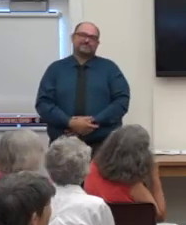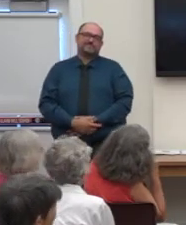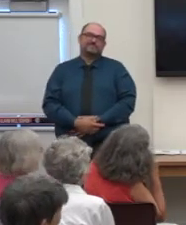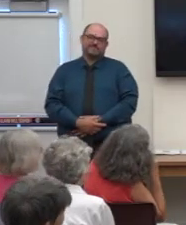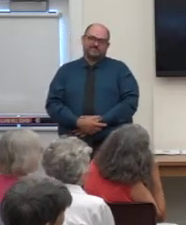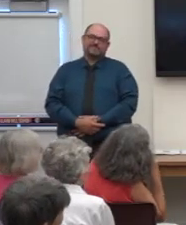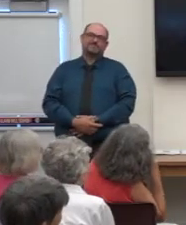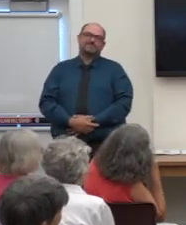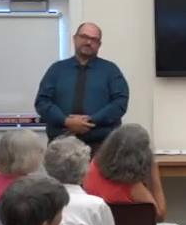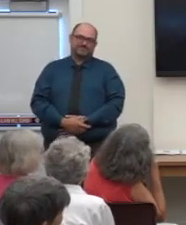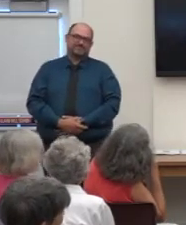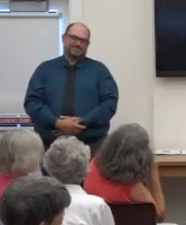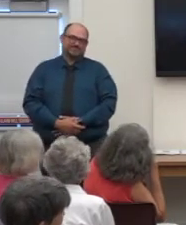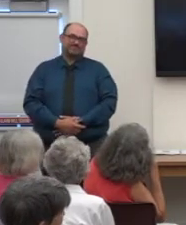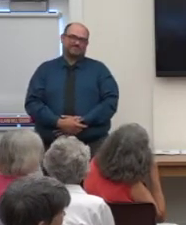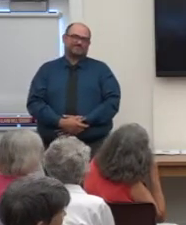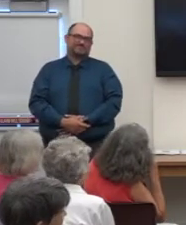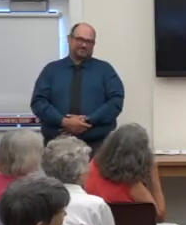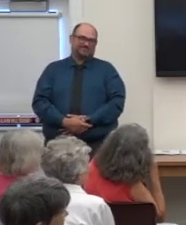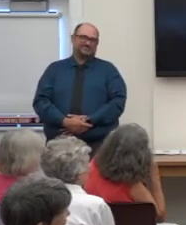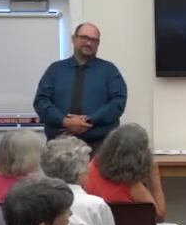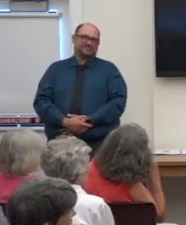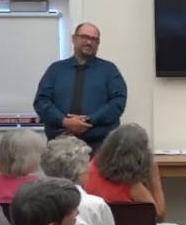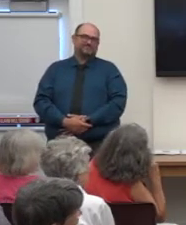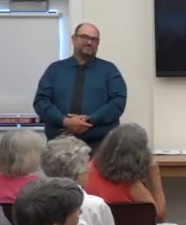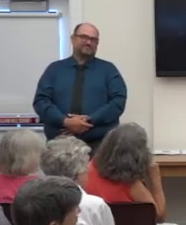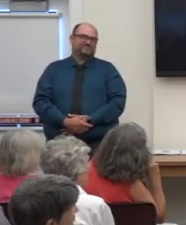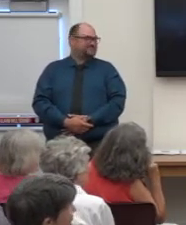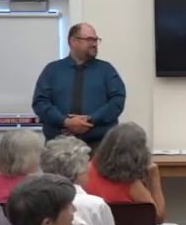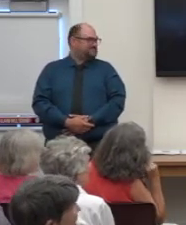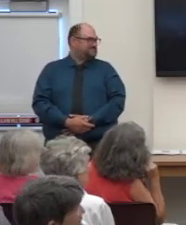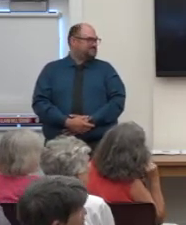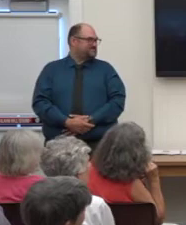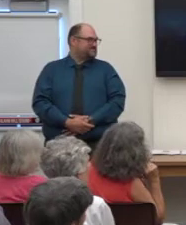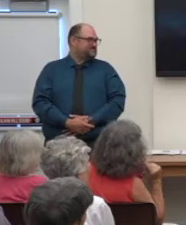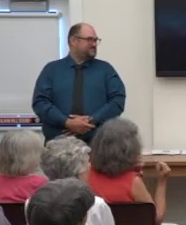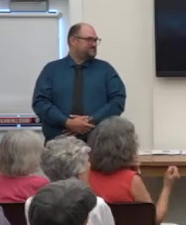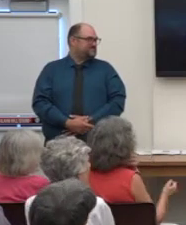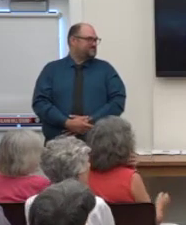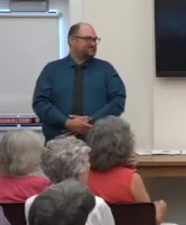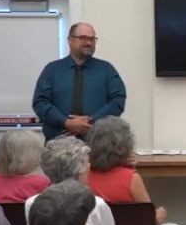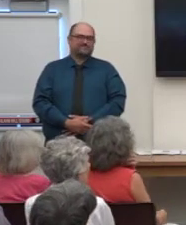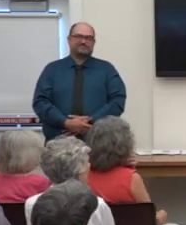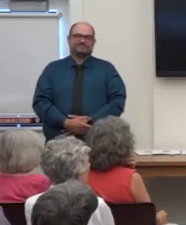Probably indicate both the lightning and the sound of the thunder. And here it is in